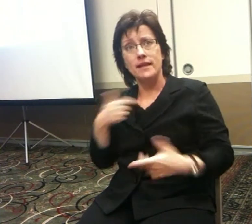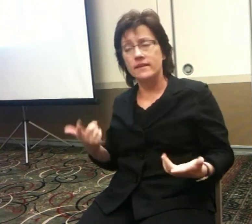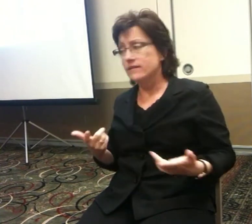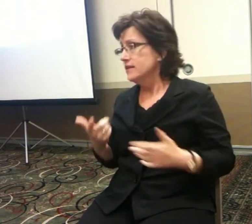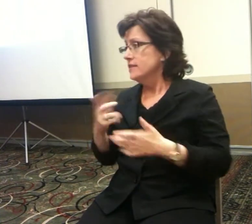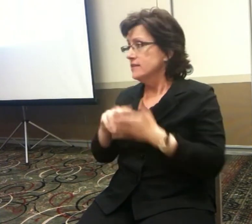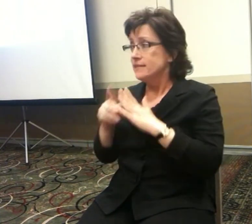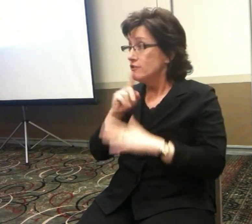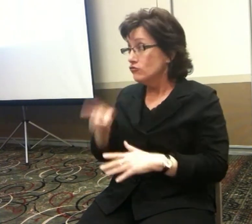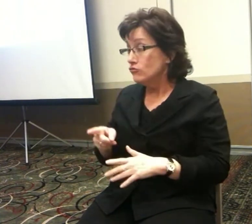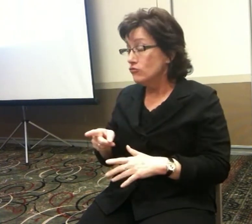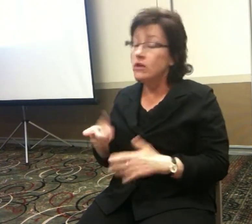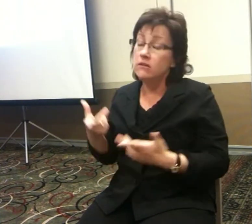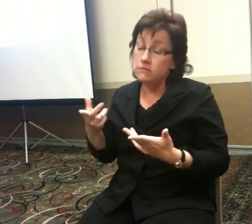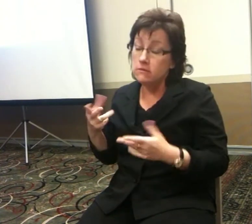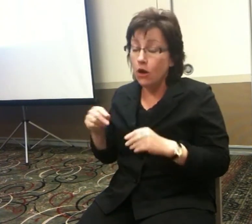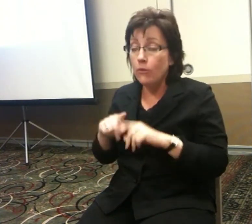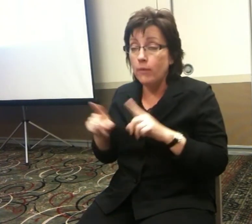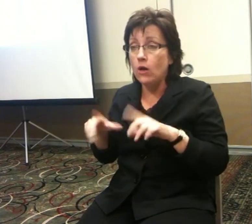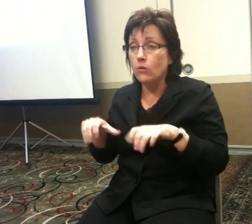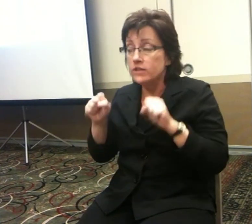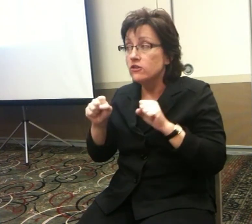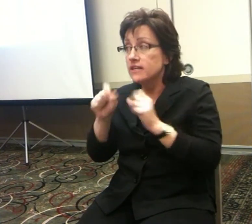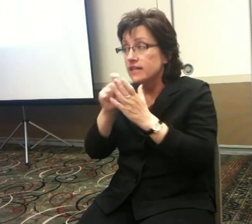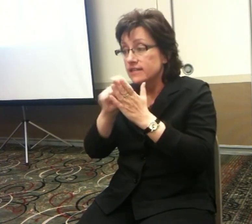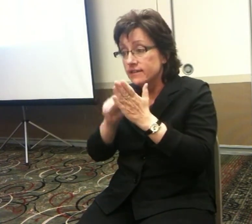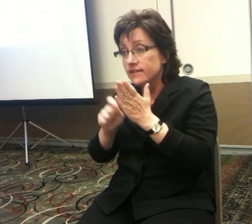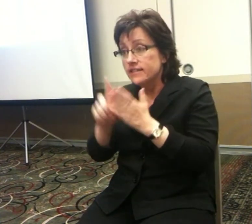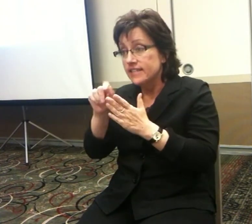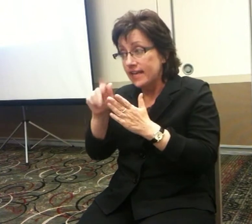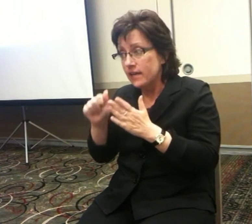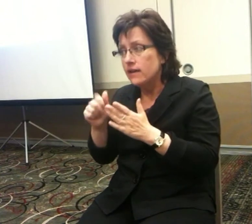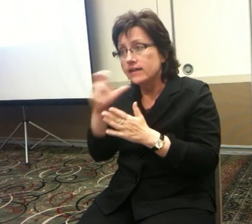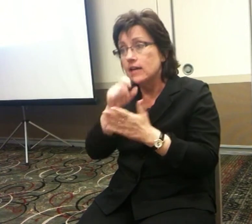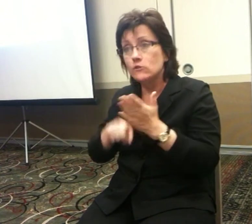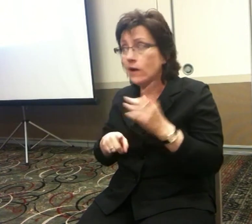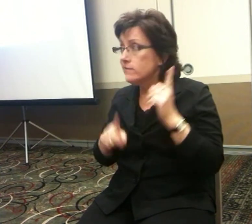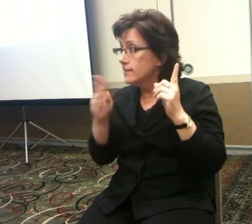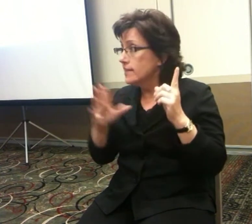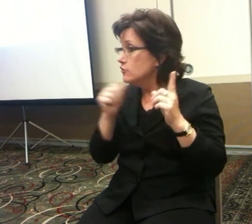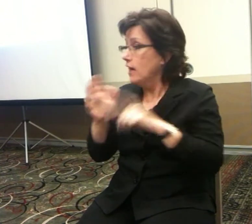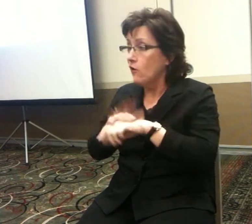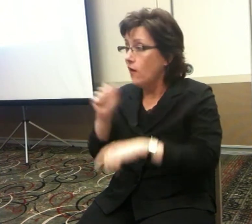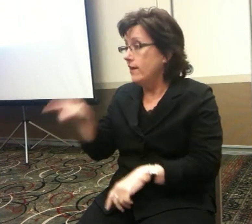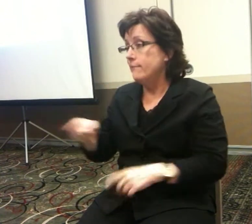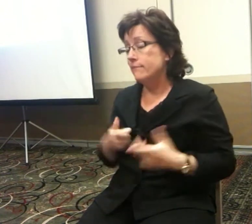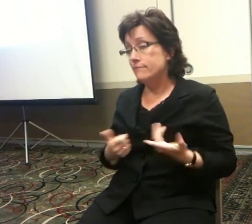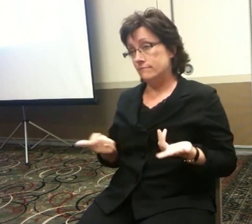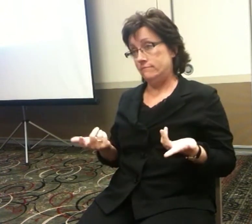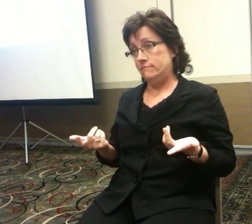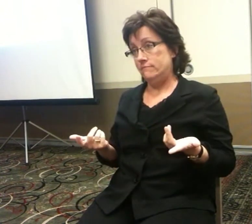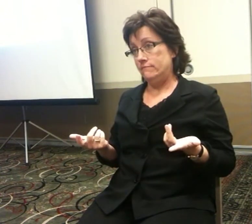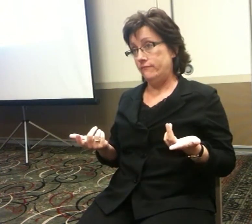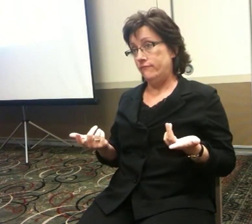No. But quite frankly, when we took data, guess what? Teacher didn't call on him. Okay? Why? The teacher didn't call on him because